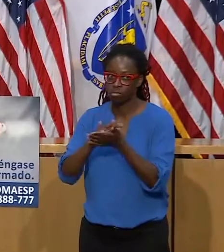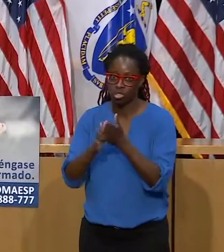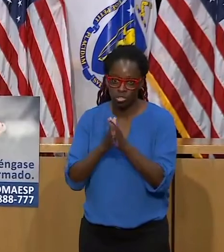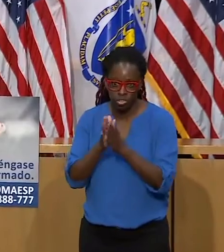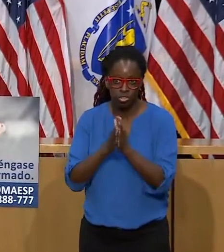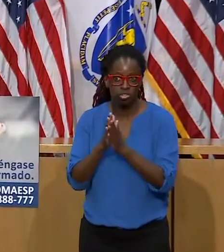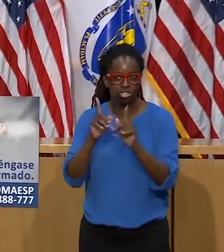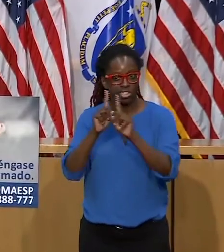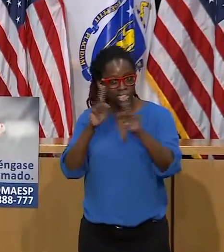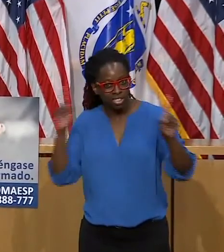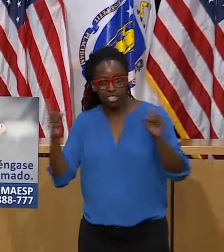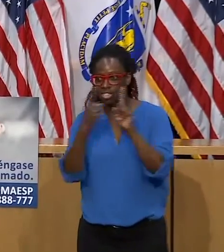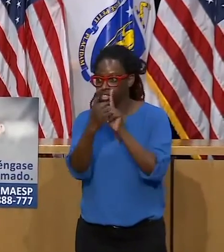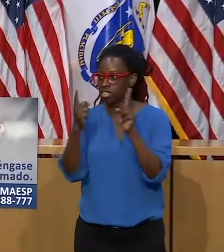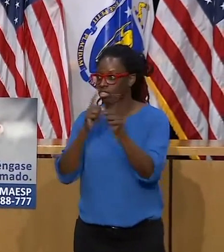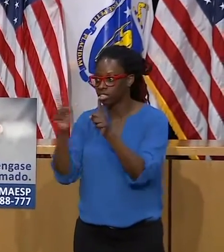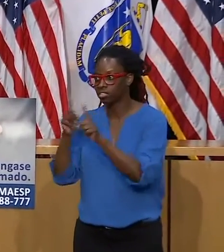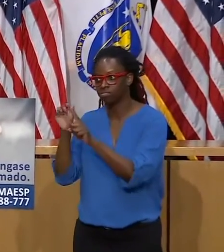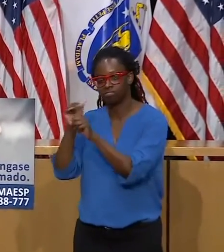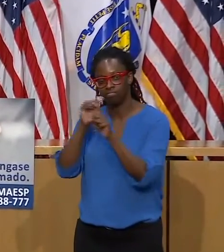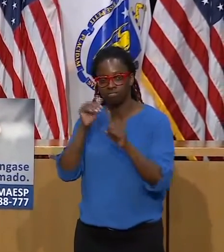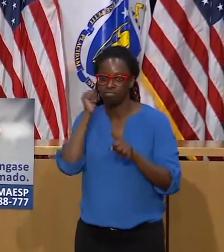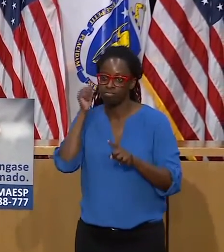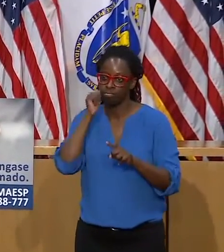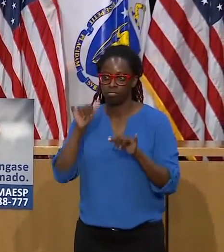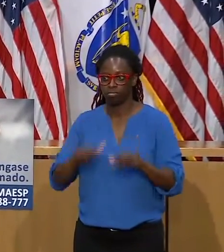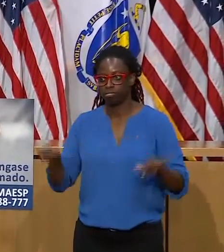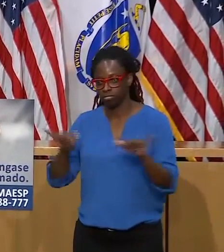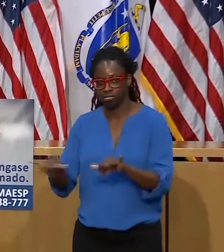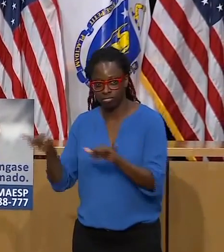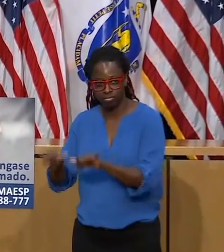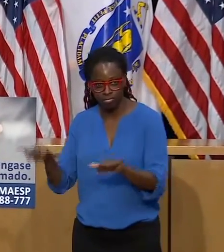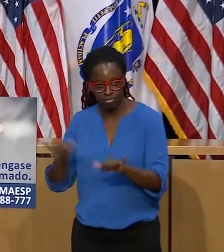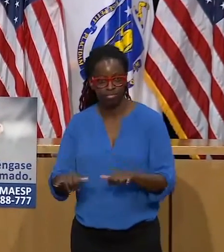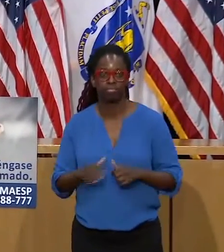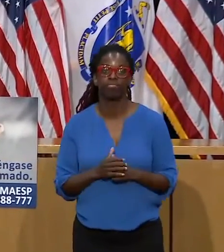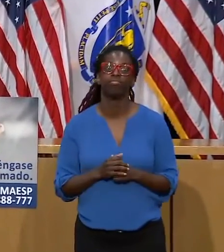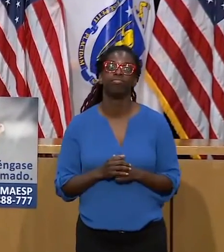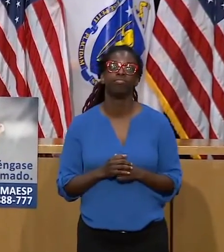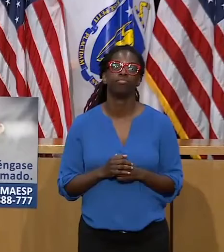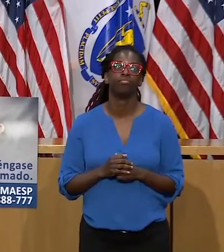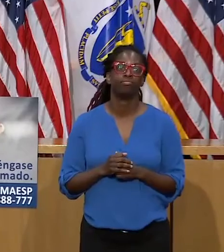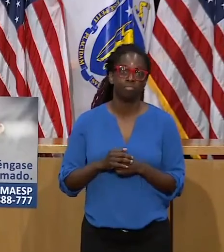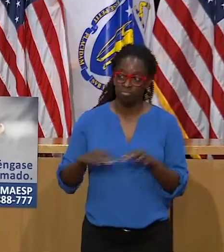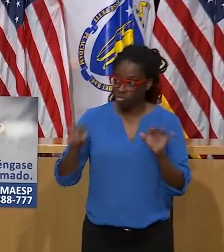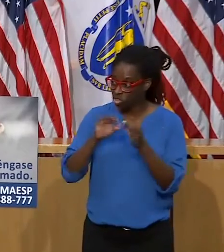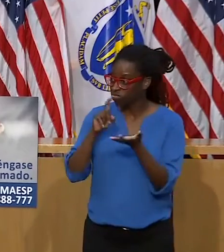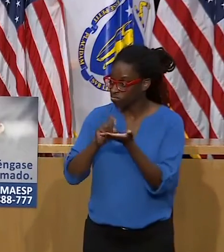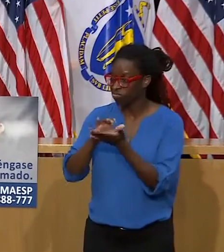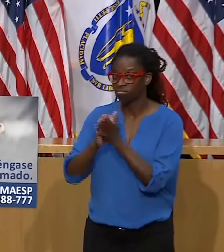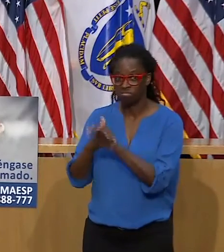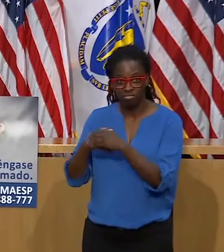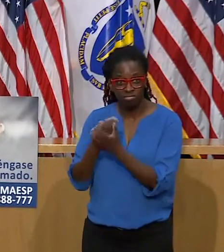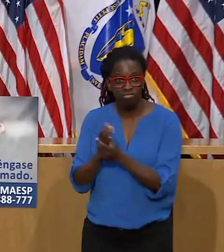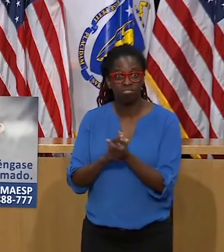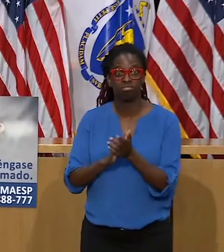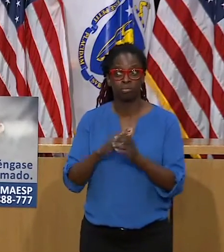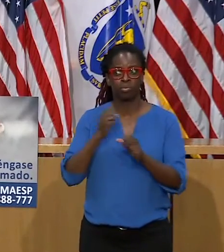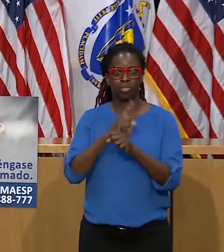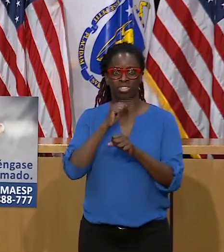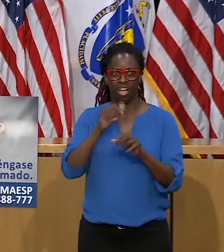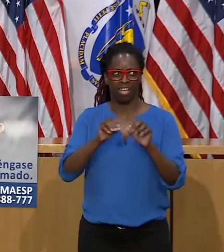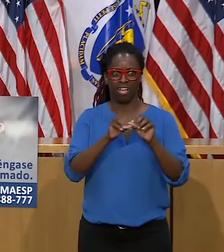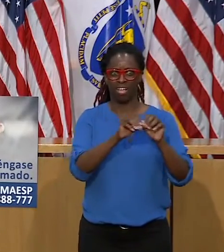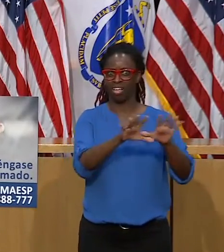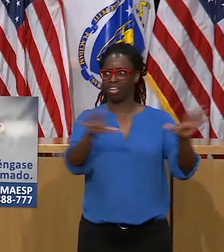social distancing, and good hygiene. It's obviously made a tremendous difference here in Massachusetts. Please